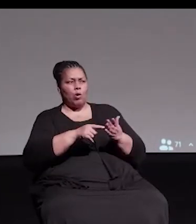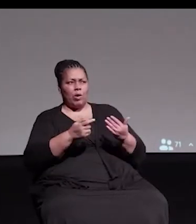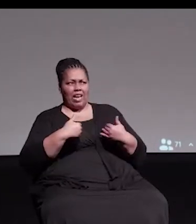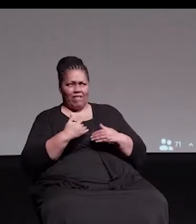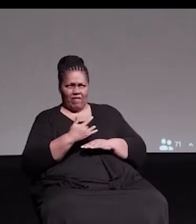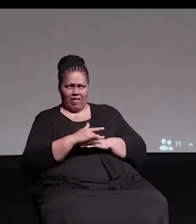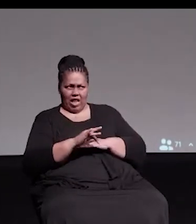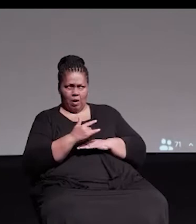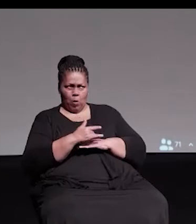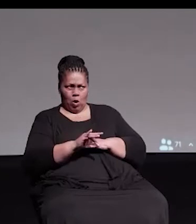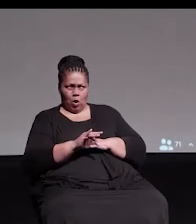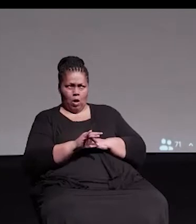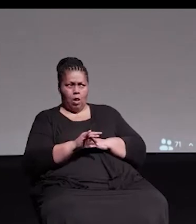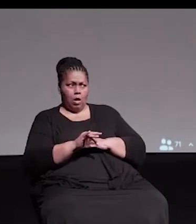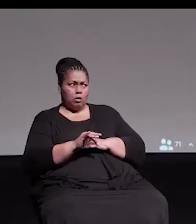available.